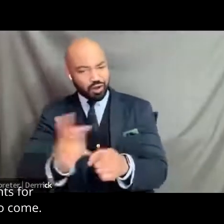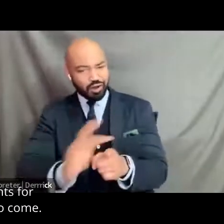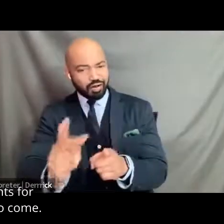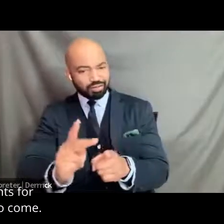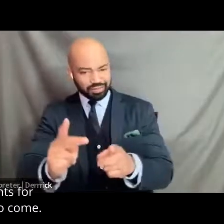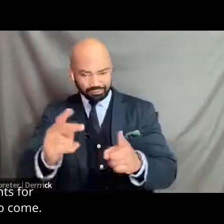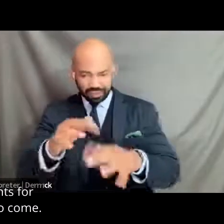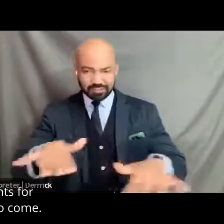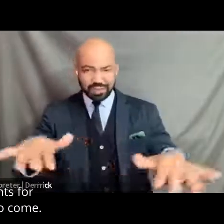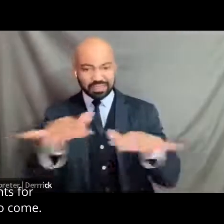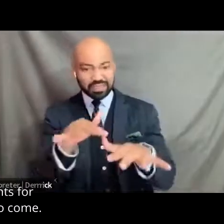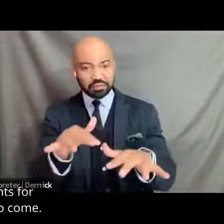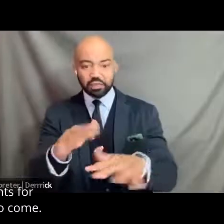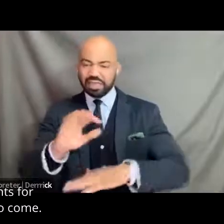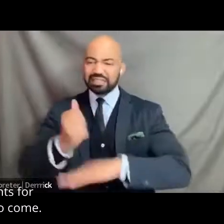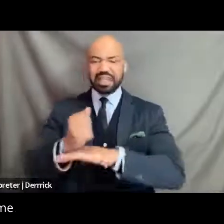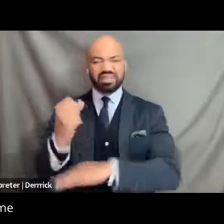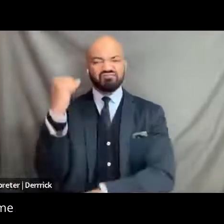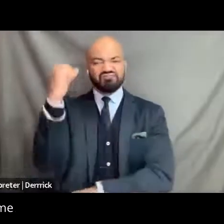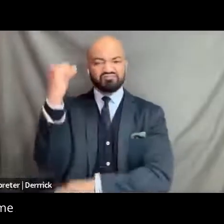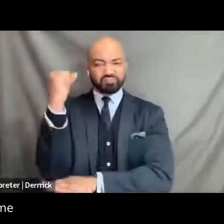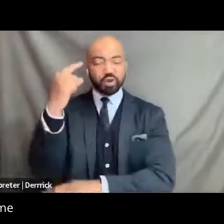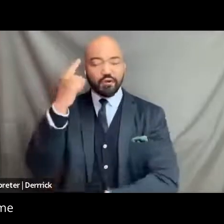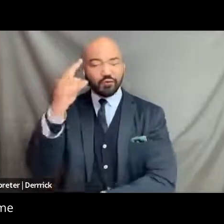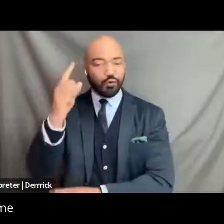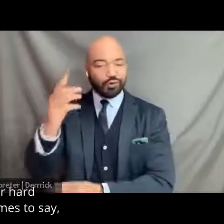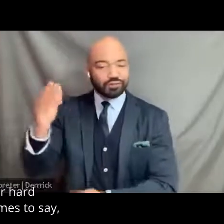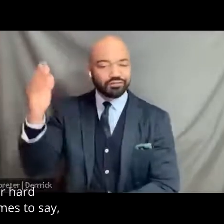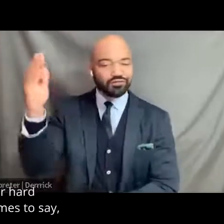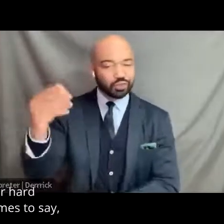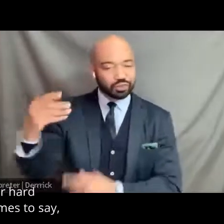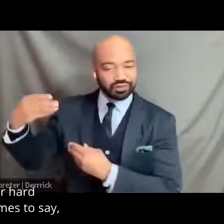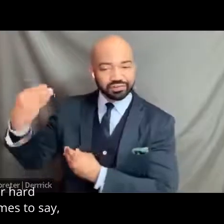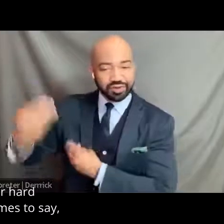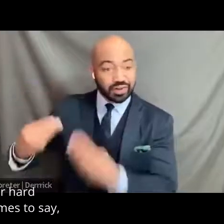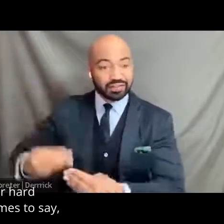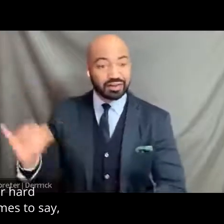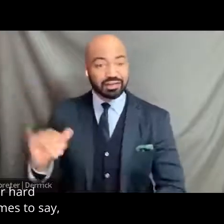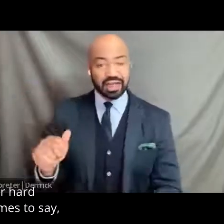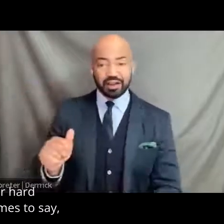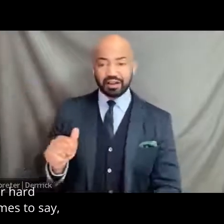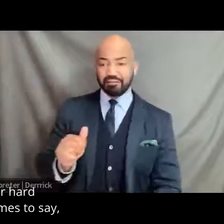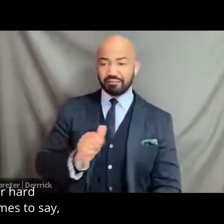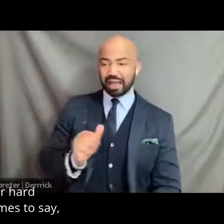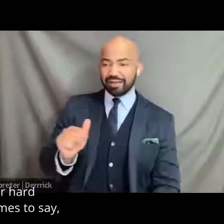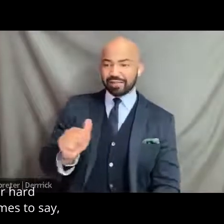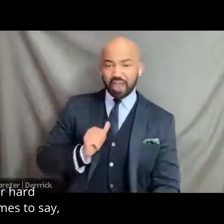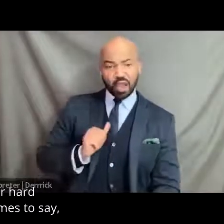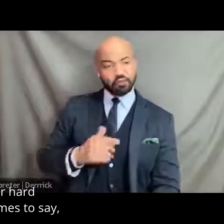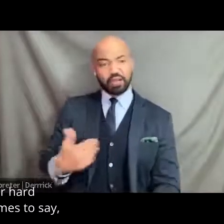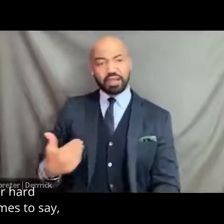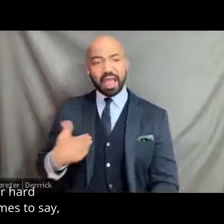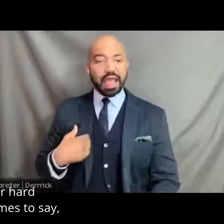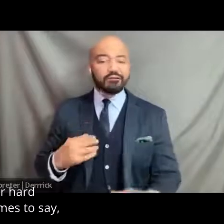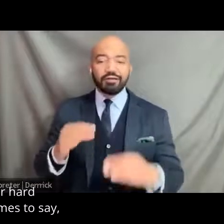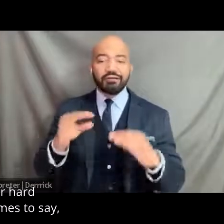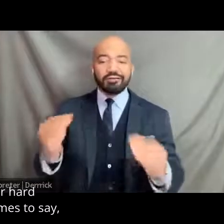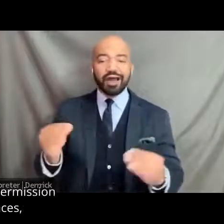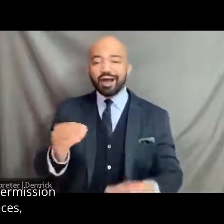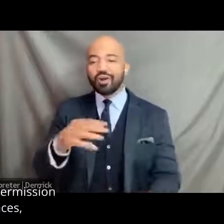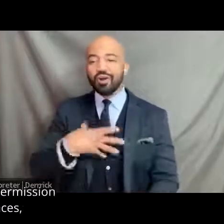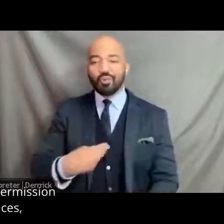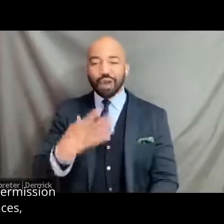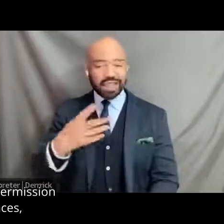future generations um to come it lets girls like me who also have other hard non-white sounding names to